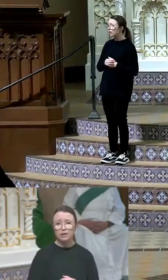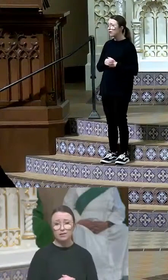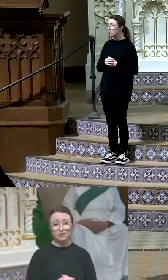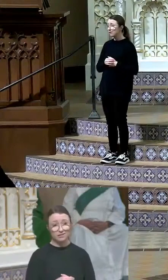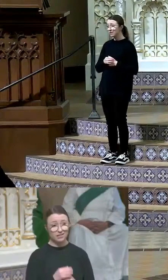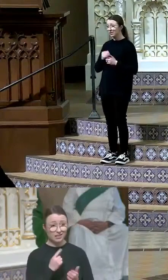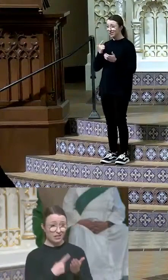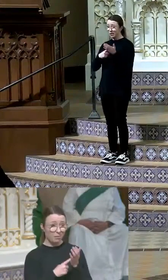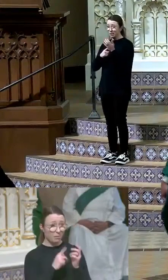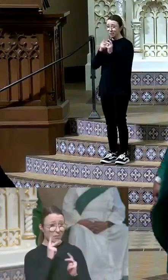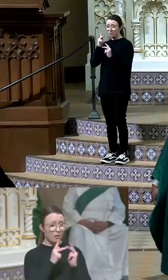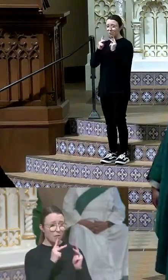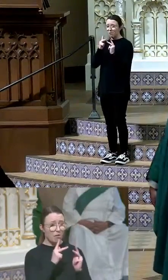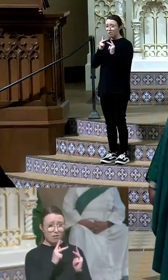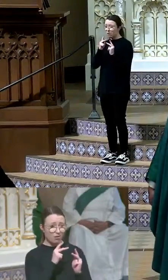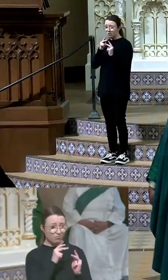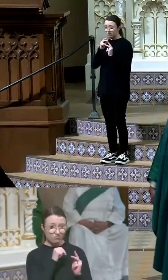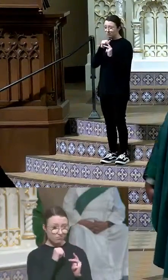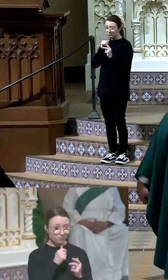betrayals,